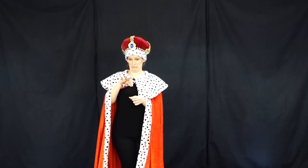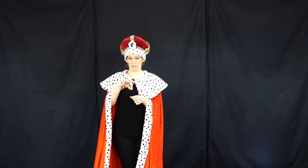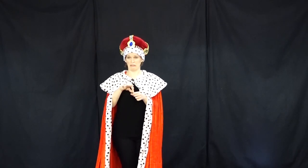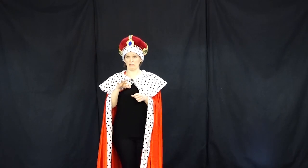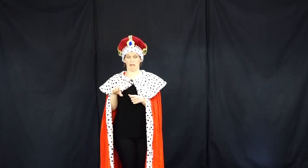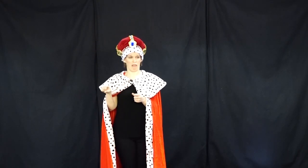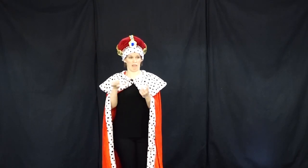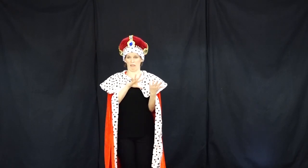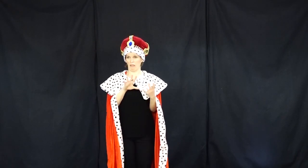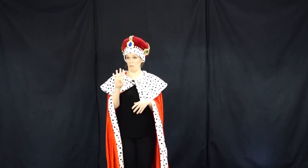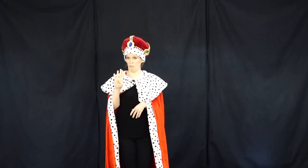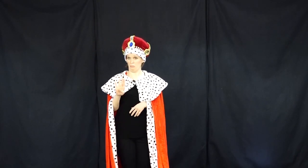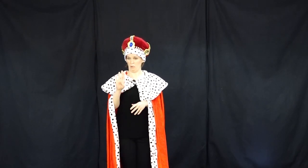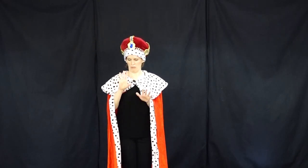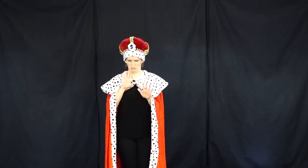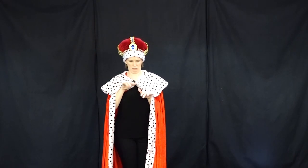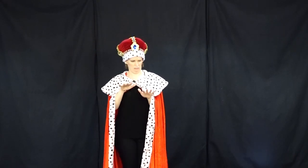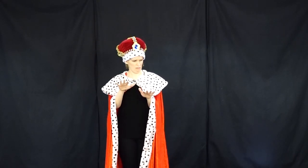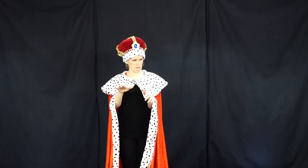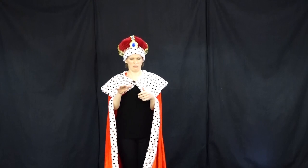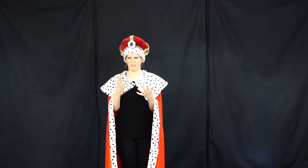go by. Why so sad?